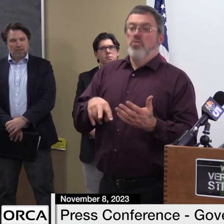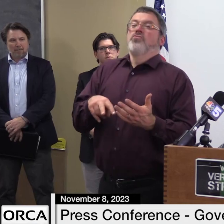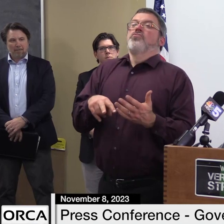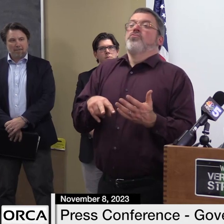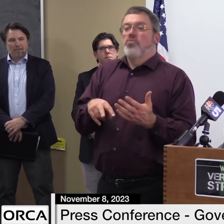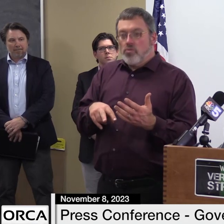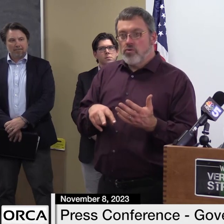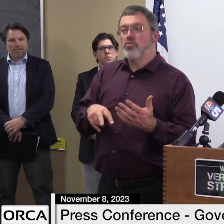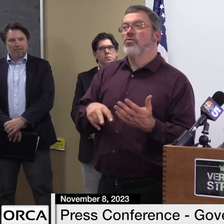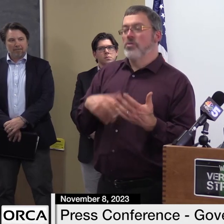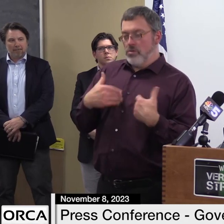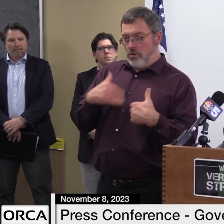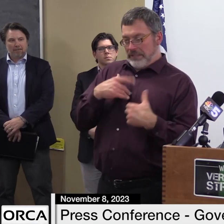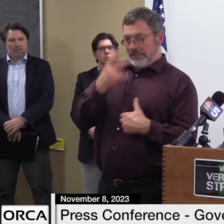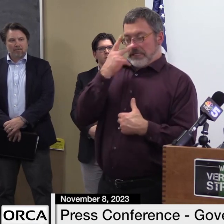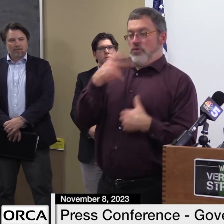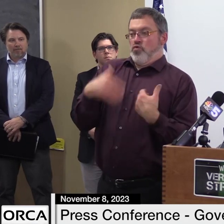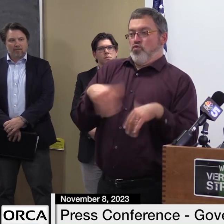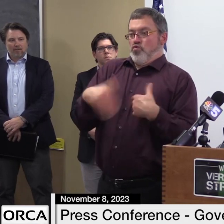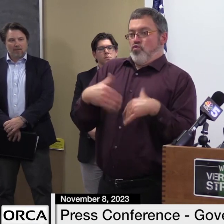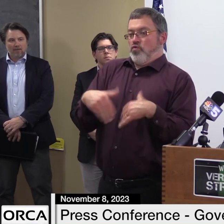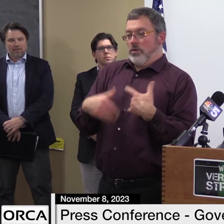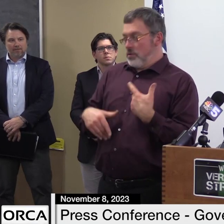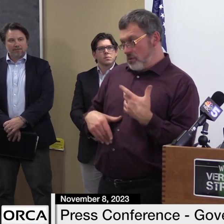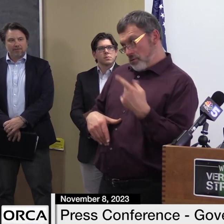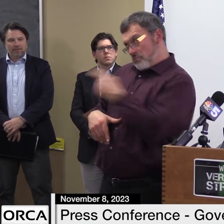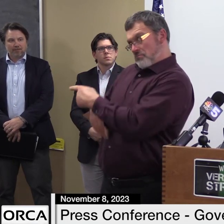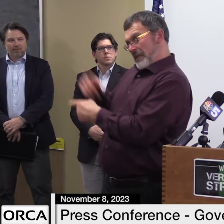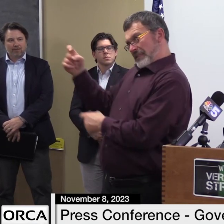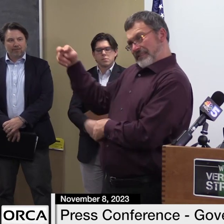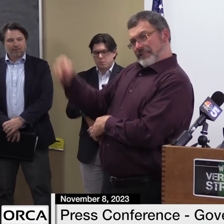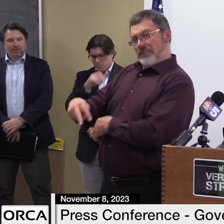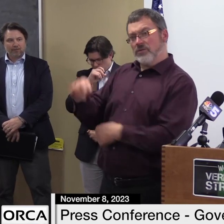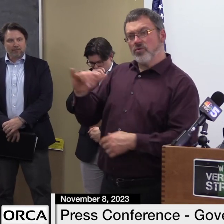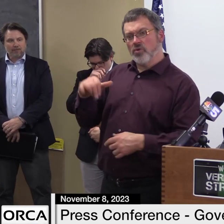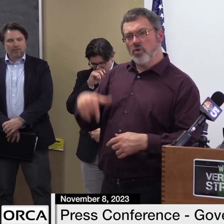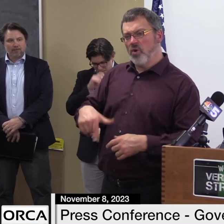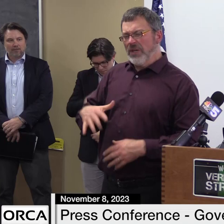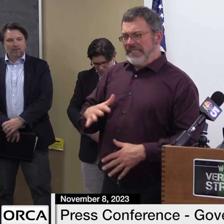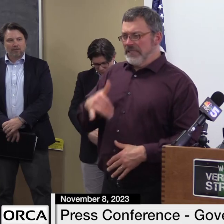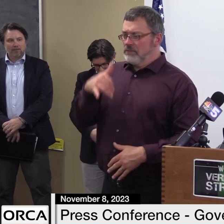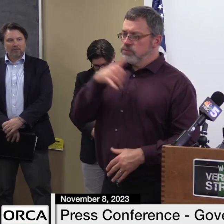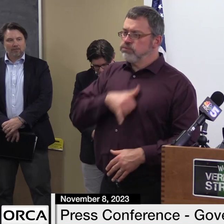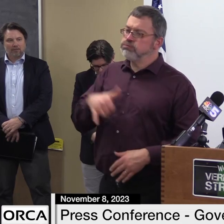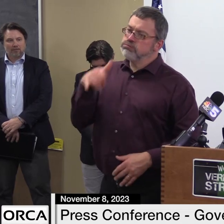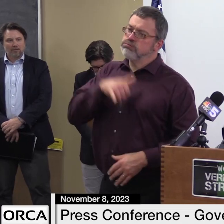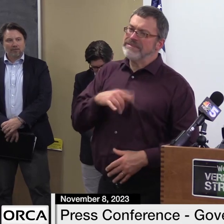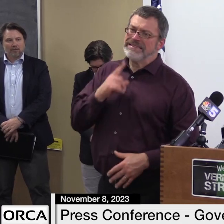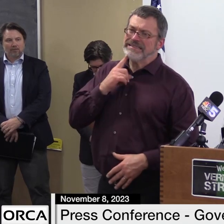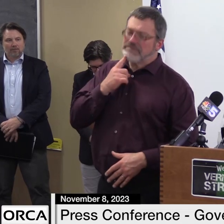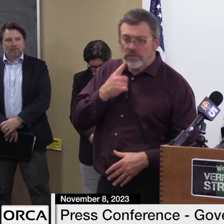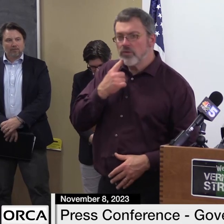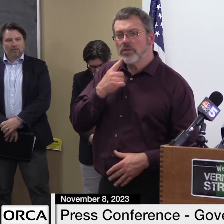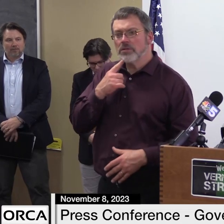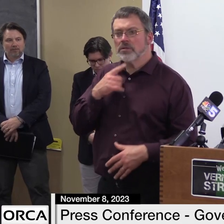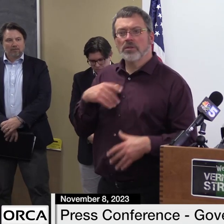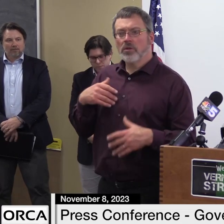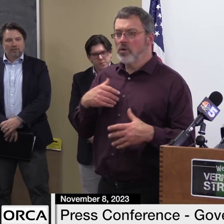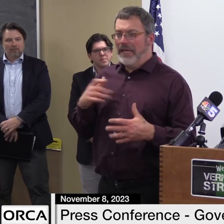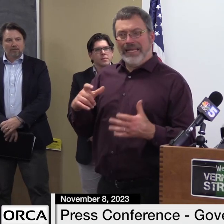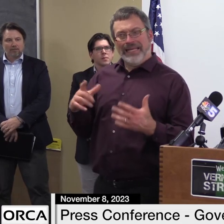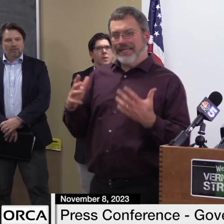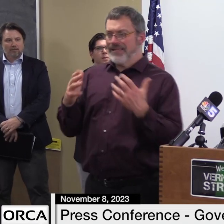how extreme this issue is. And it's about the number of units that we need in order to level